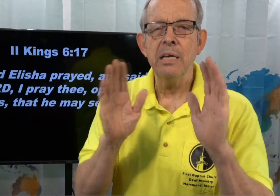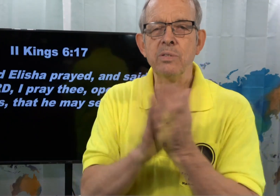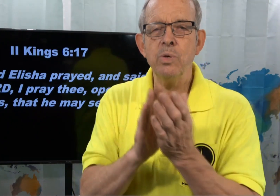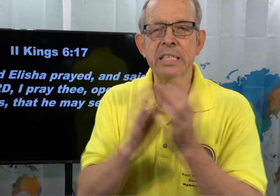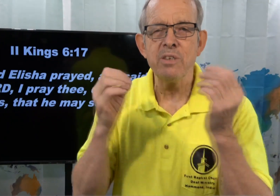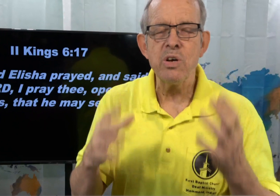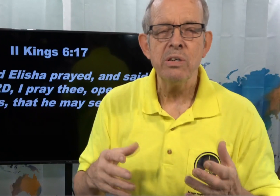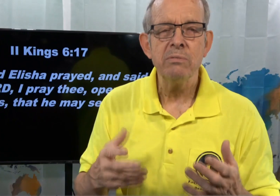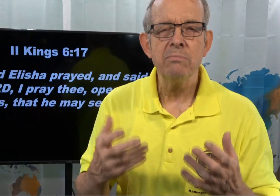Genesis Caesar,